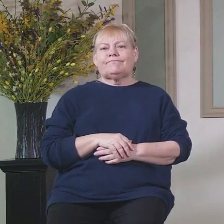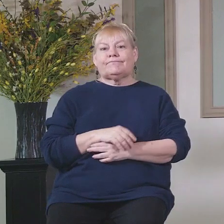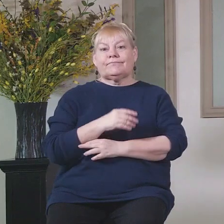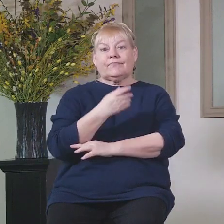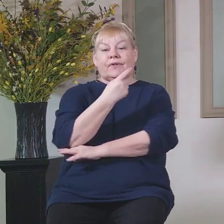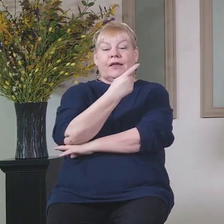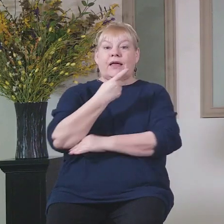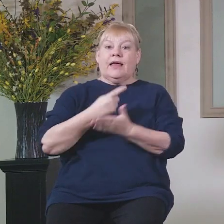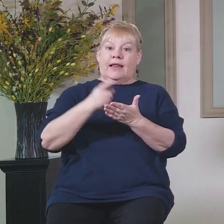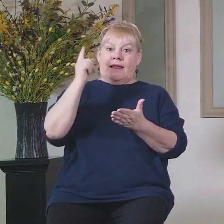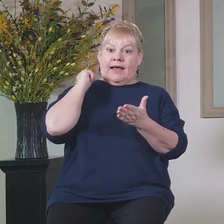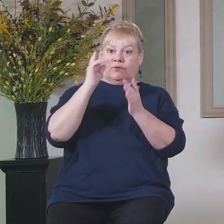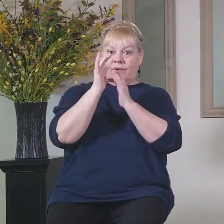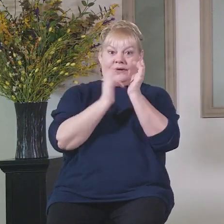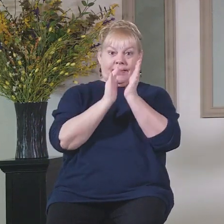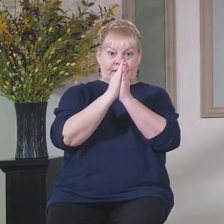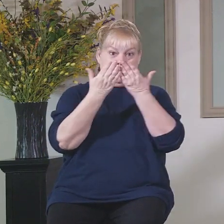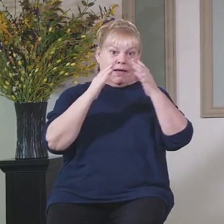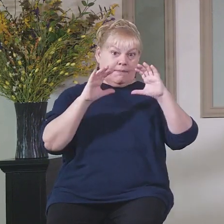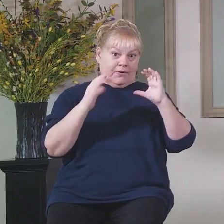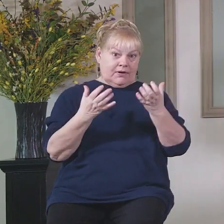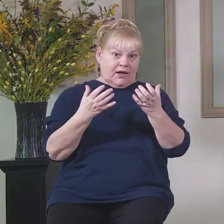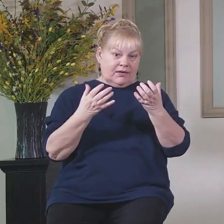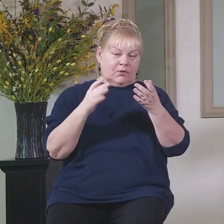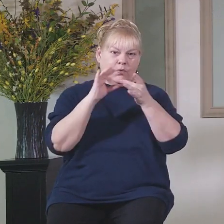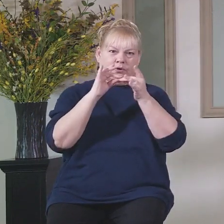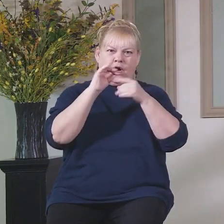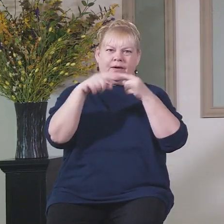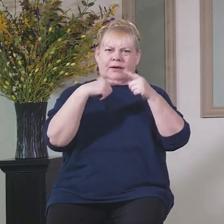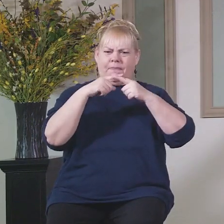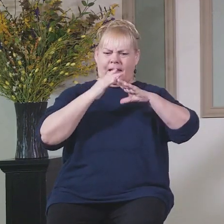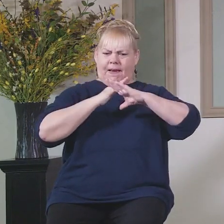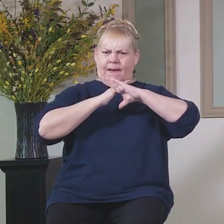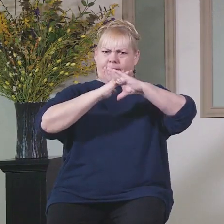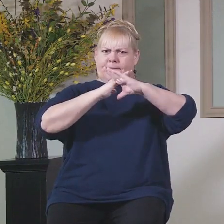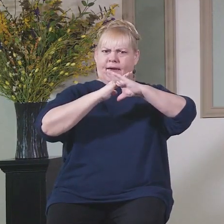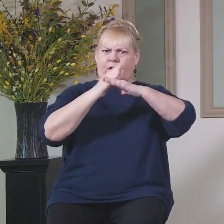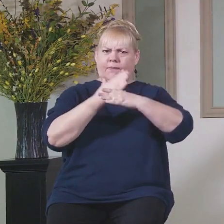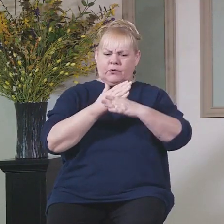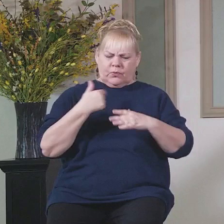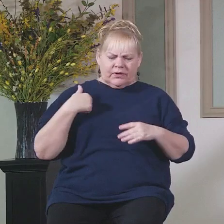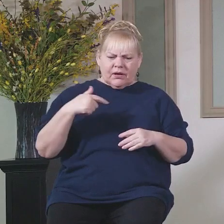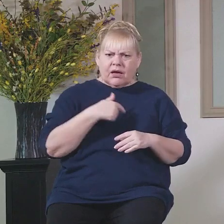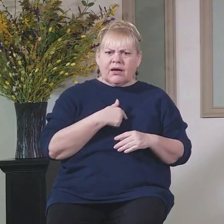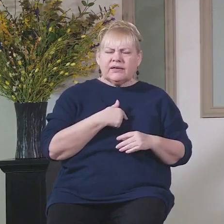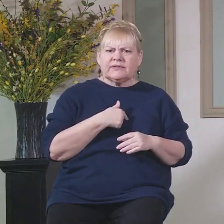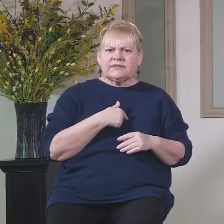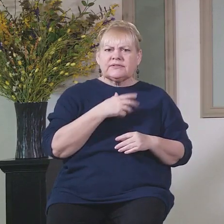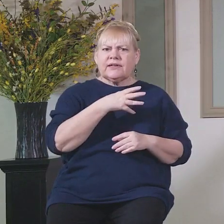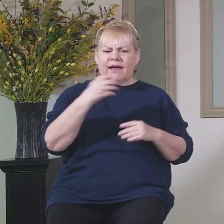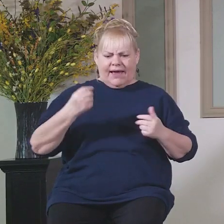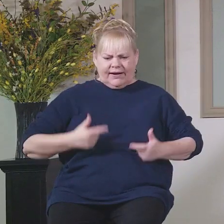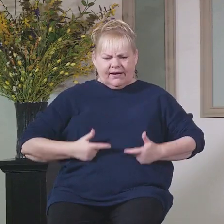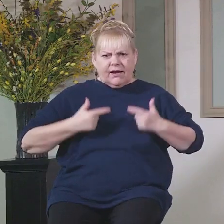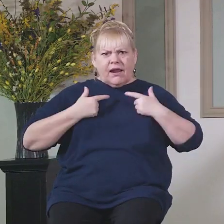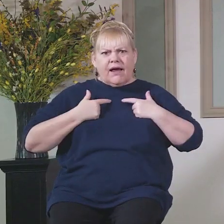Now, last week in Bible class, we talked about a barrier that stands between us and